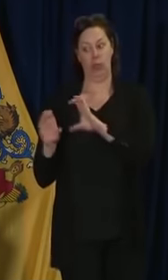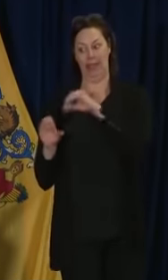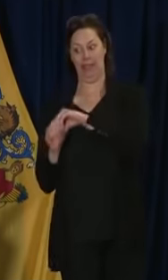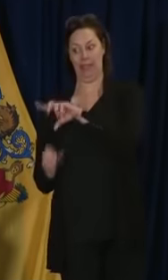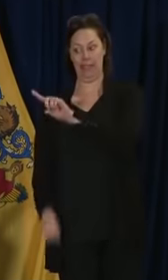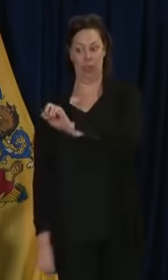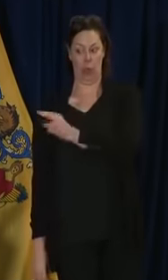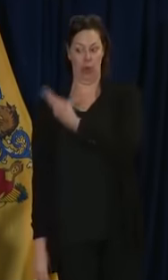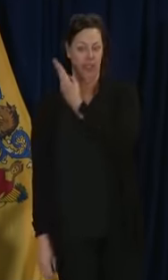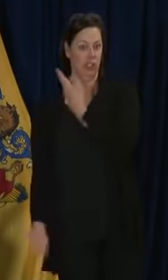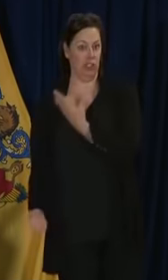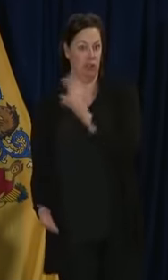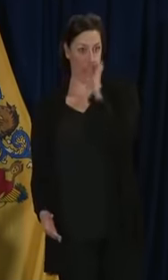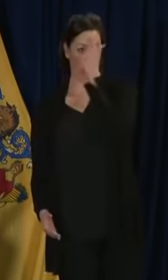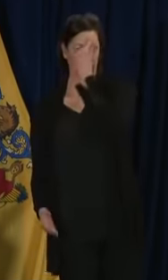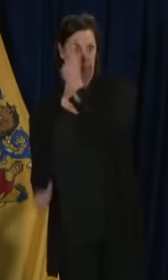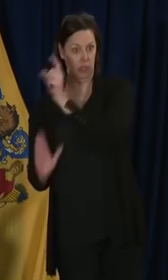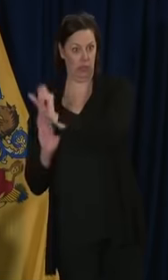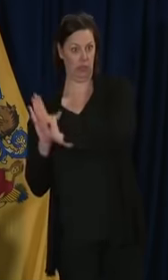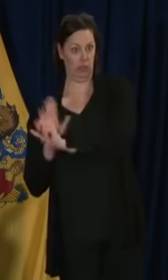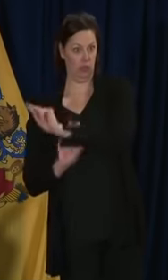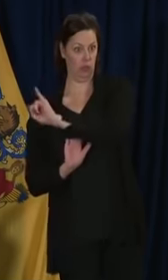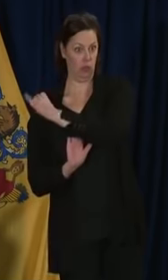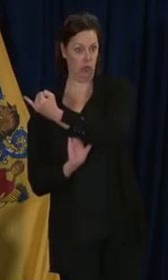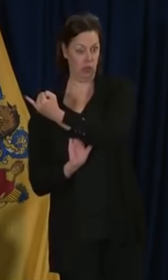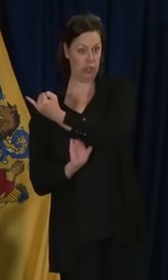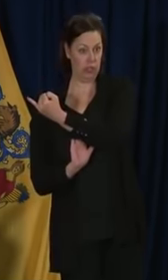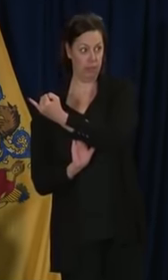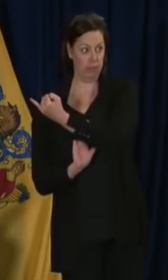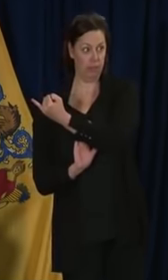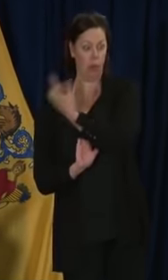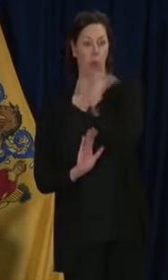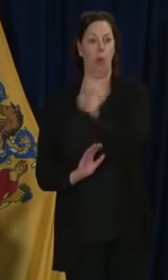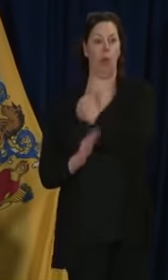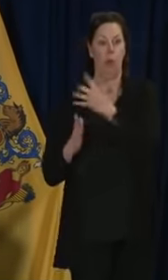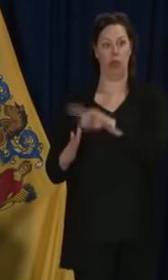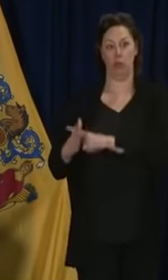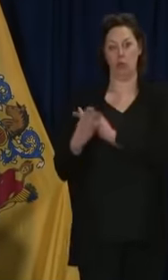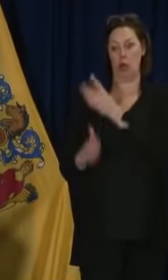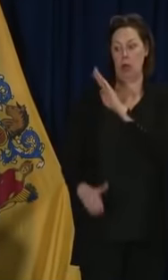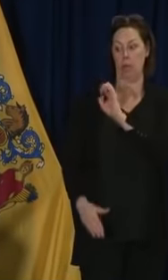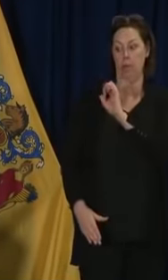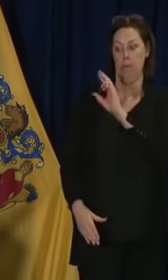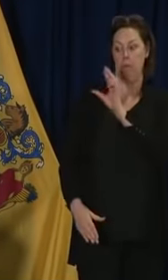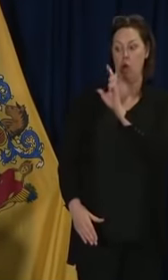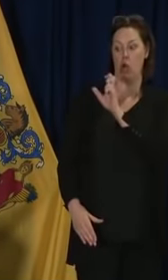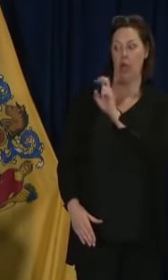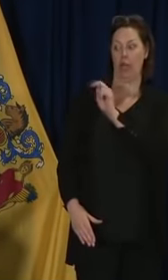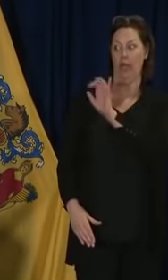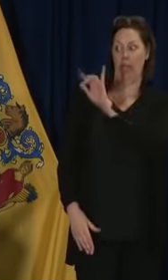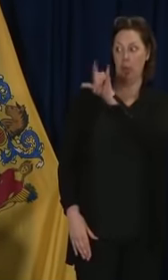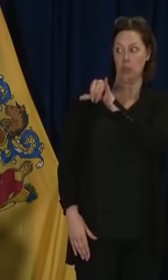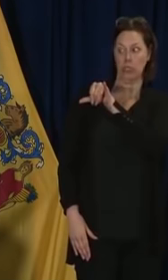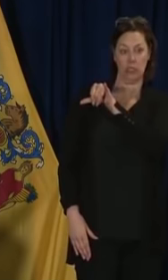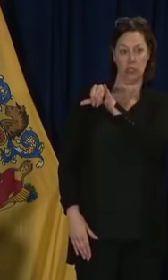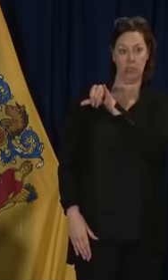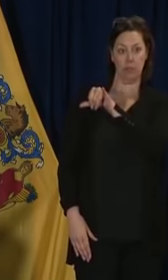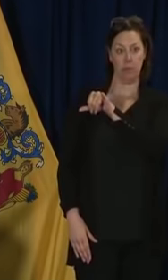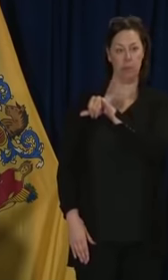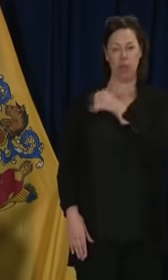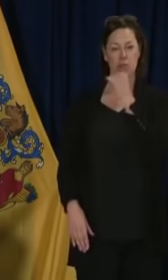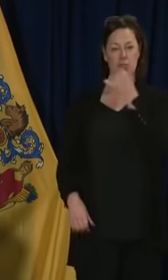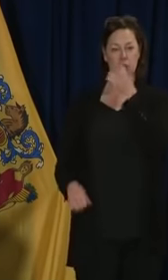state, and we had all along intended to begin that in Bergen County. Judy's also, I can't even recall at